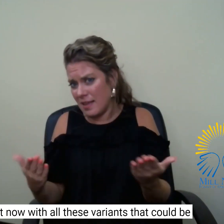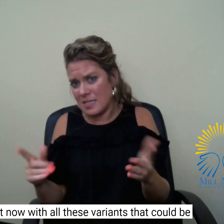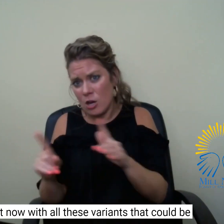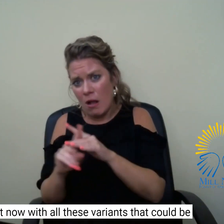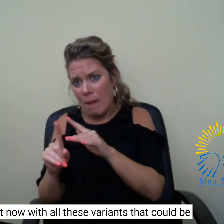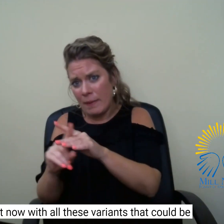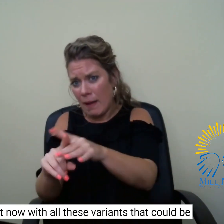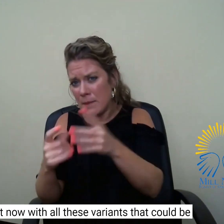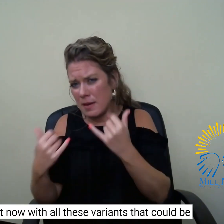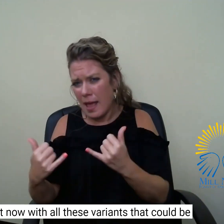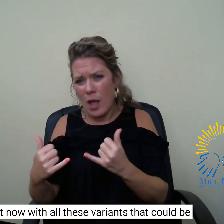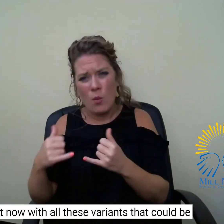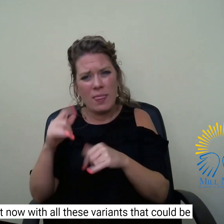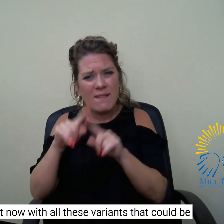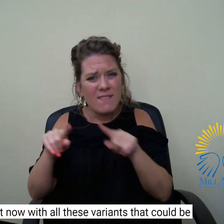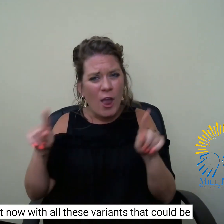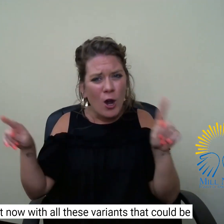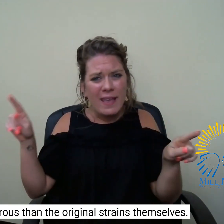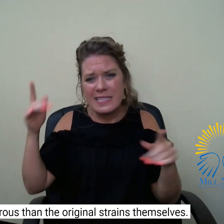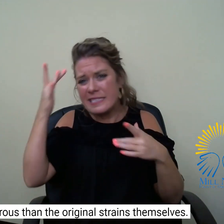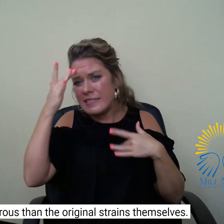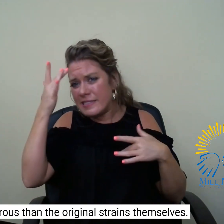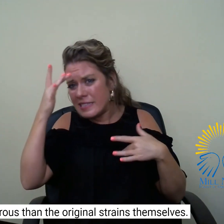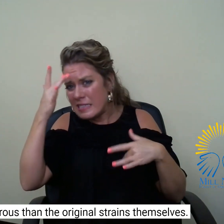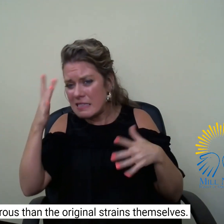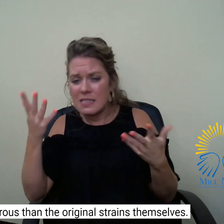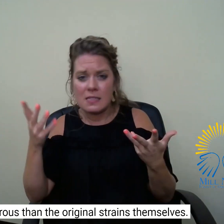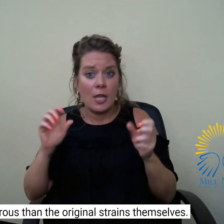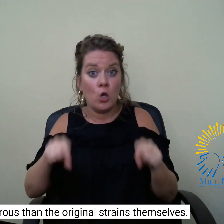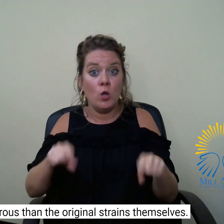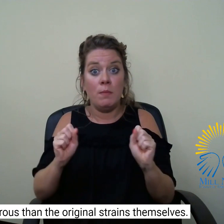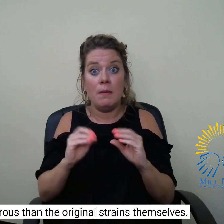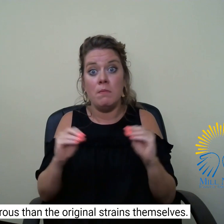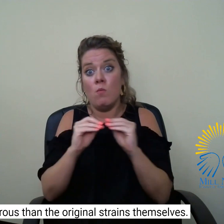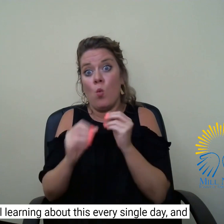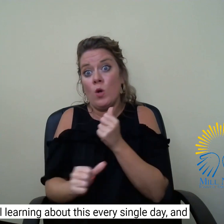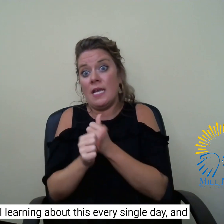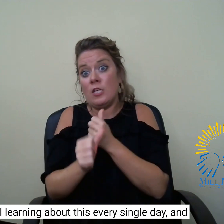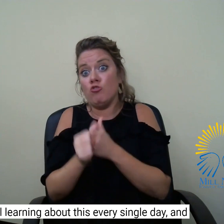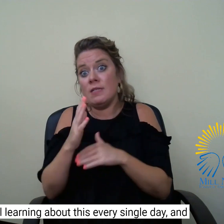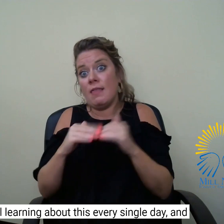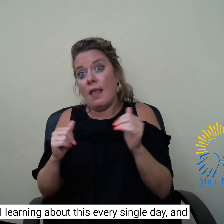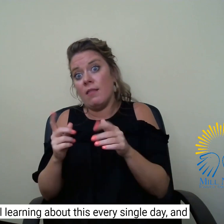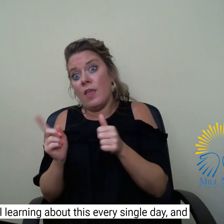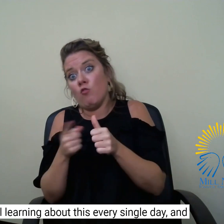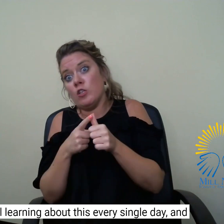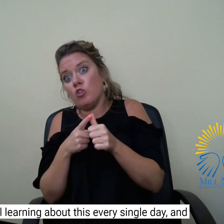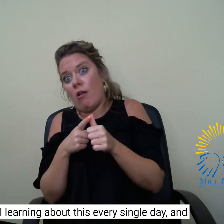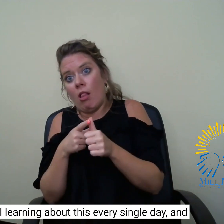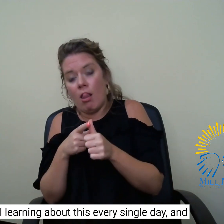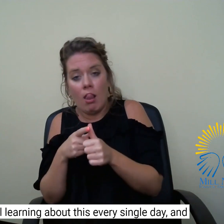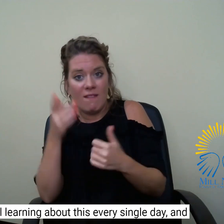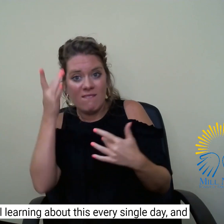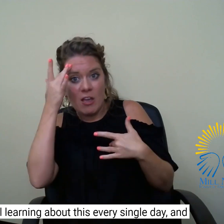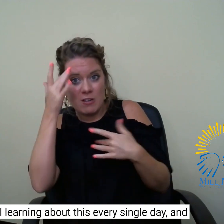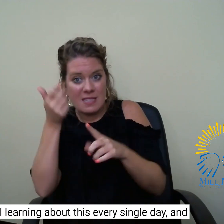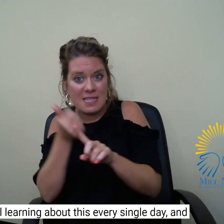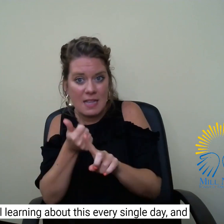all these variants that could be more dangerous than the original strains themselves. So we're still learning about this every single